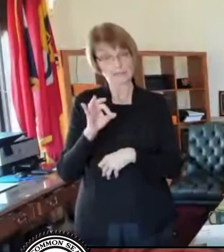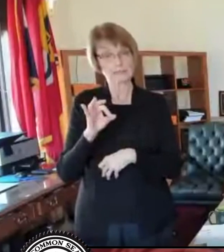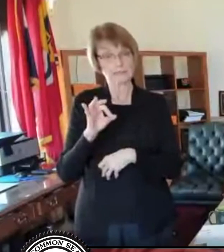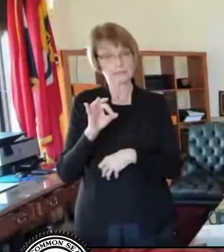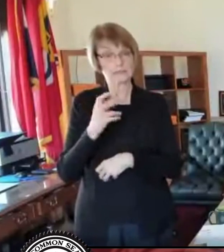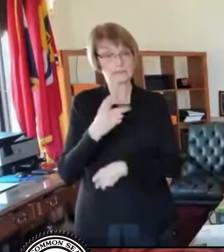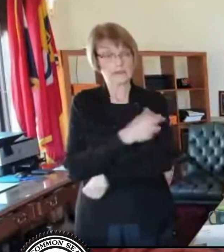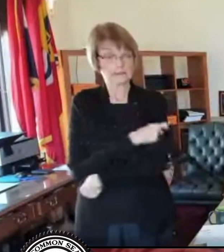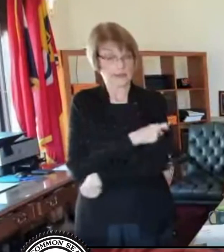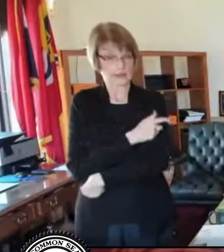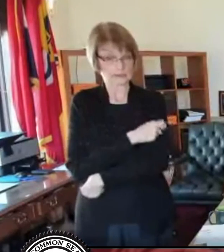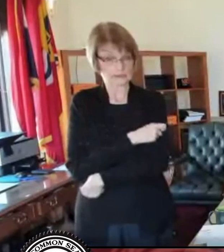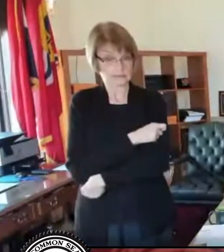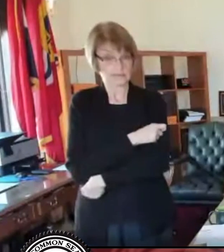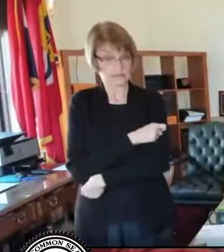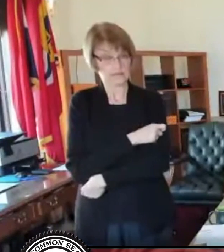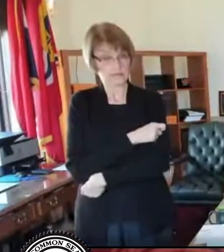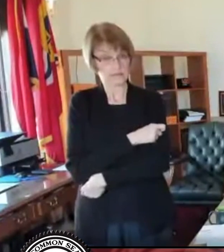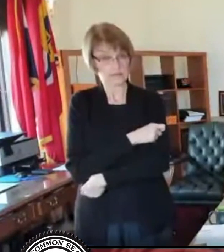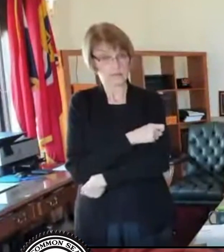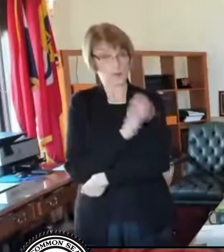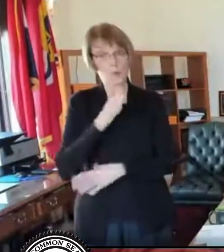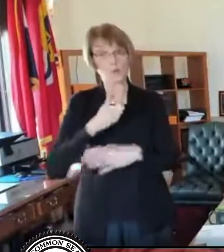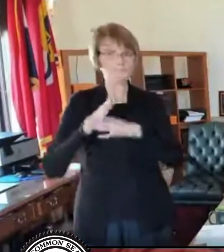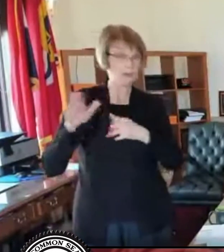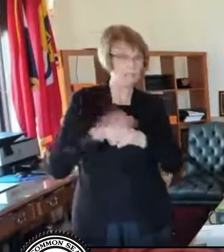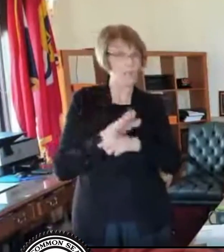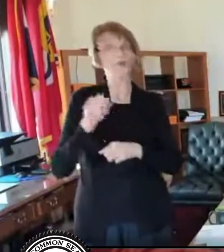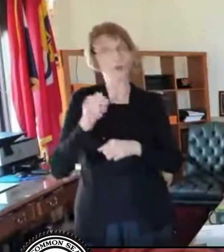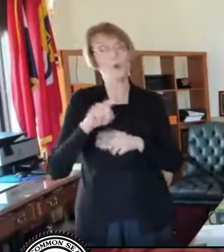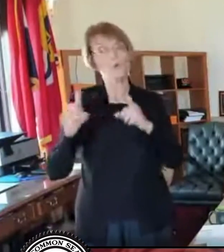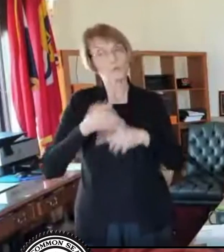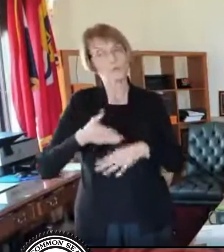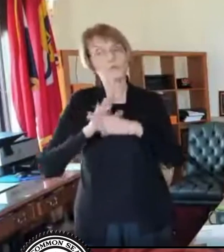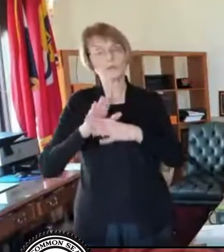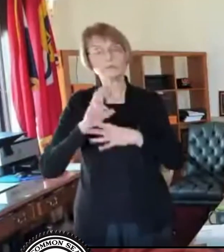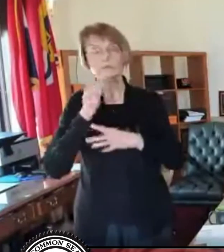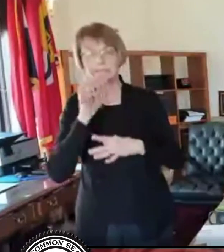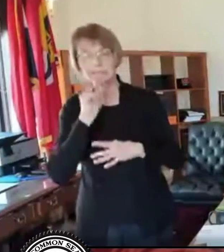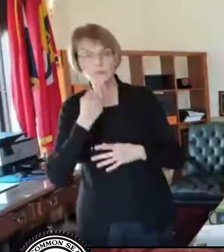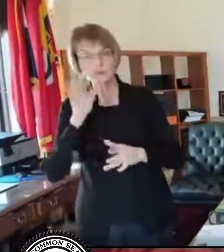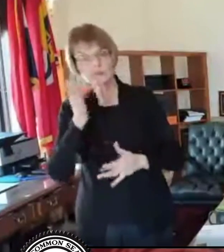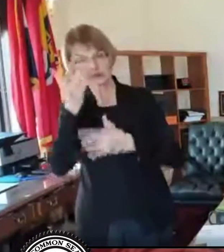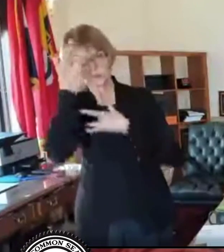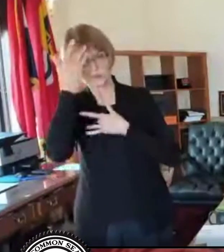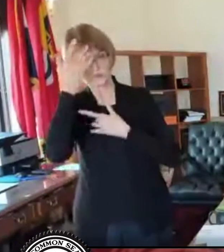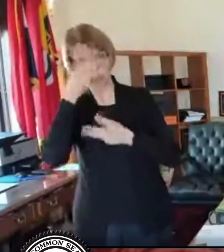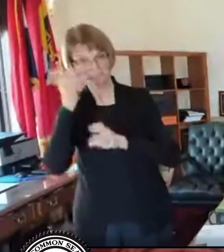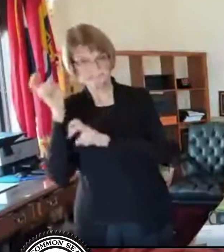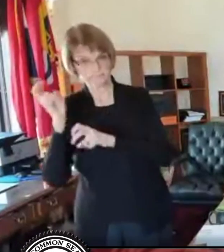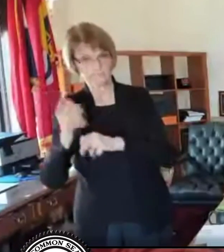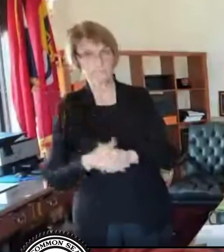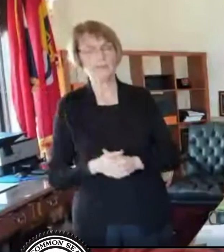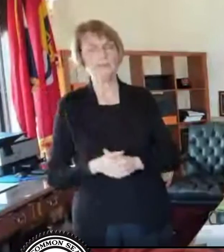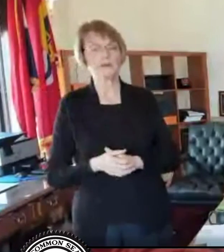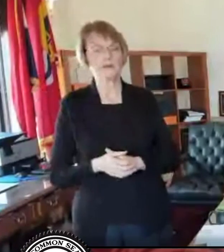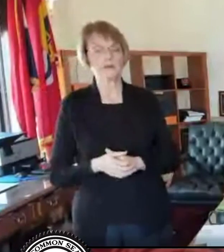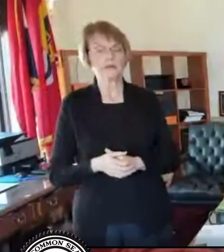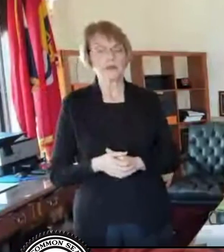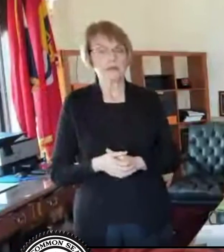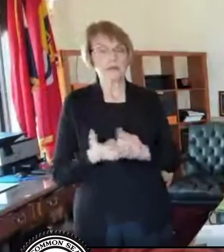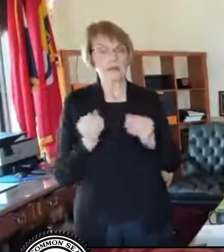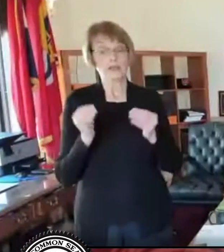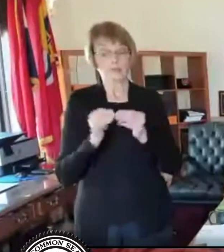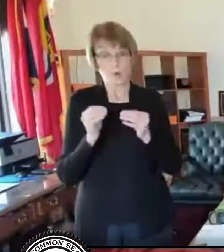effective at preventing serious illness. So we'll post this as more and more people